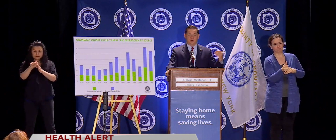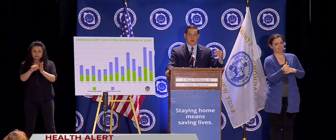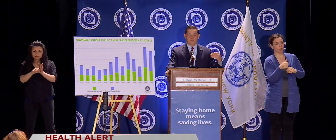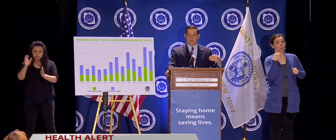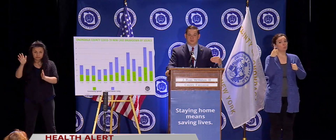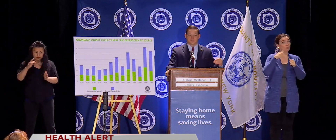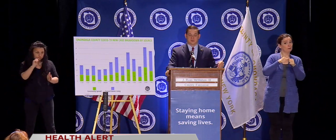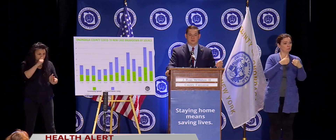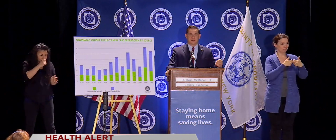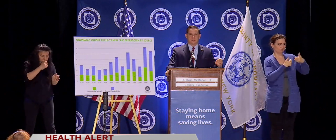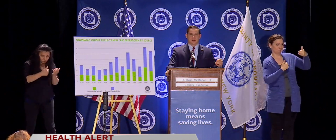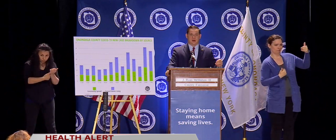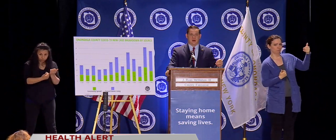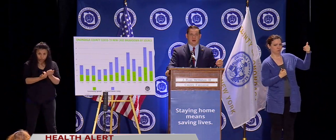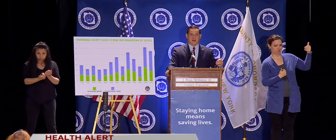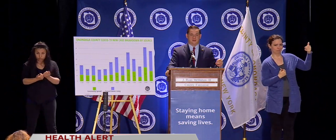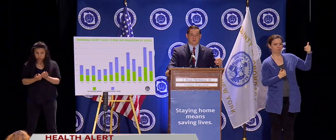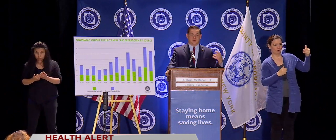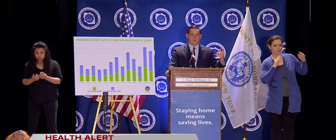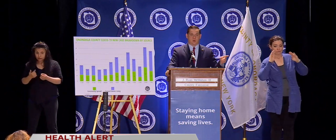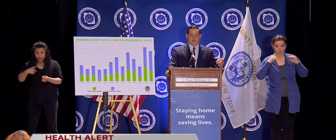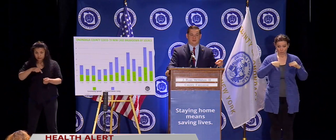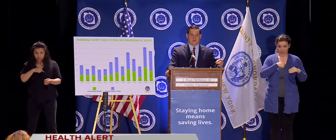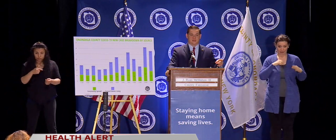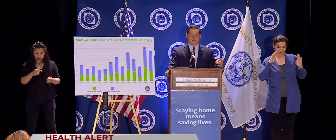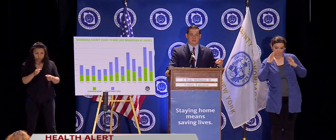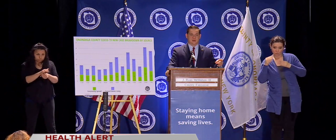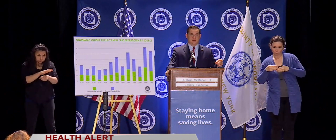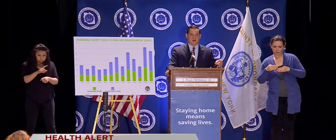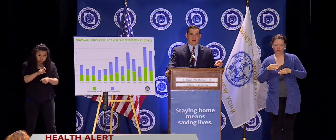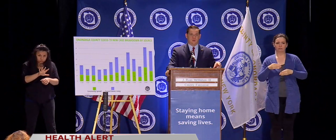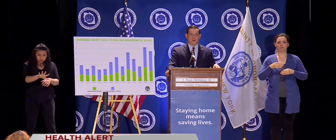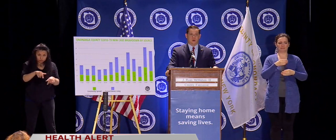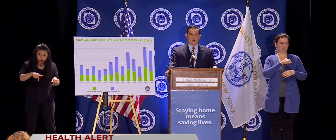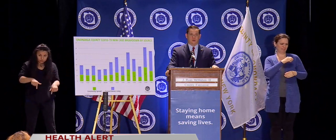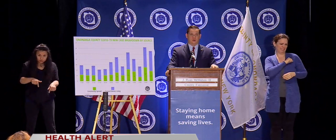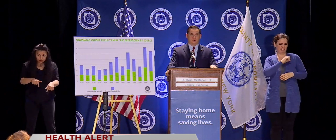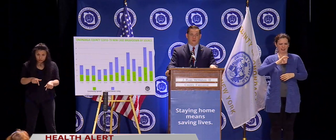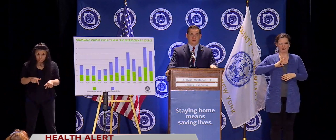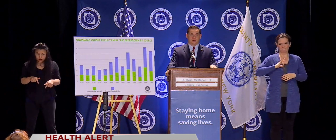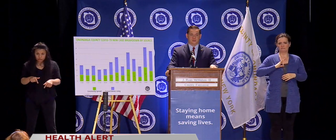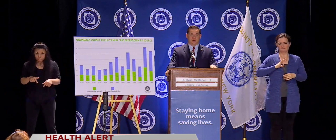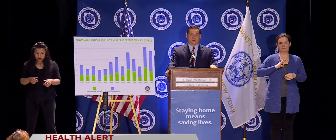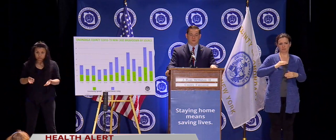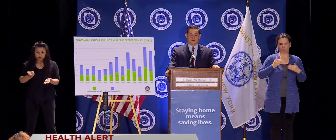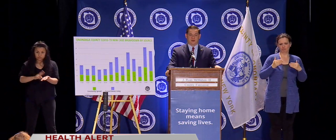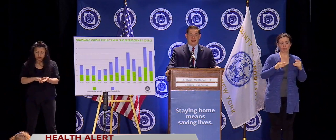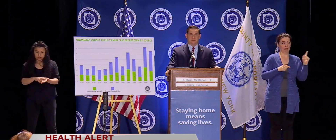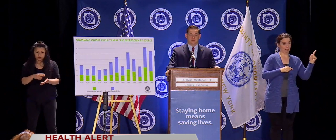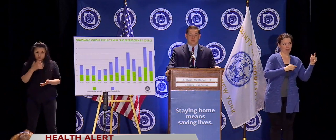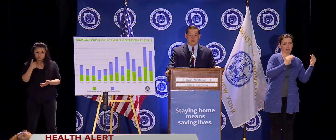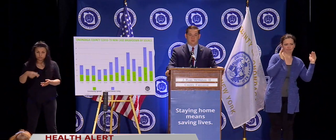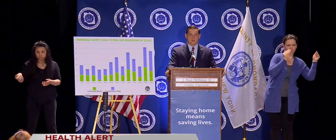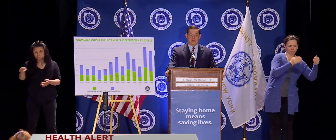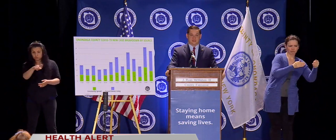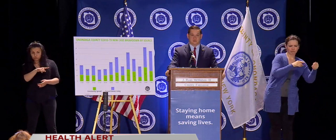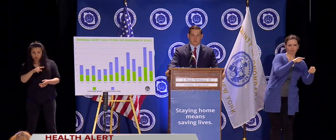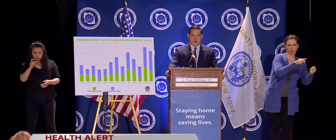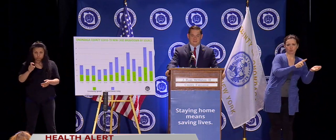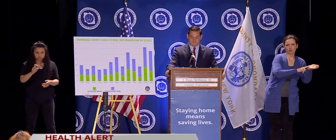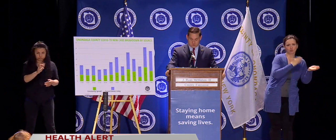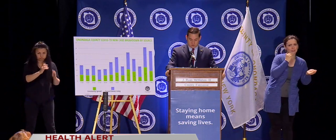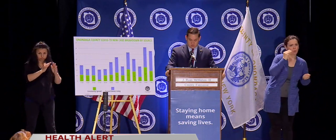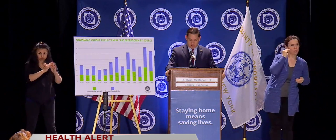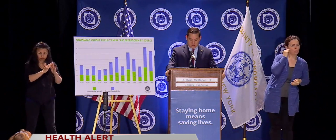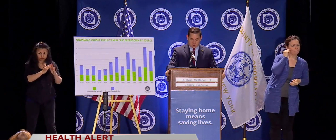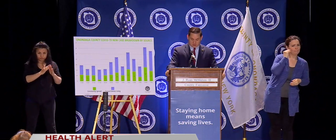have been going up because of this and some of our proactive testing. We know that they're doing them in nursing homes. We're very happy with that. We've been asking for